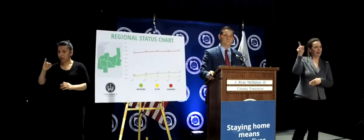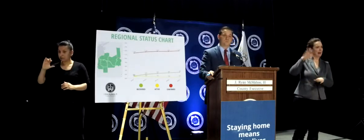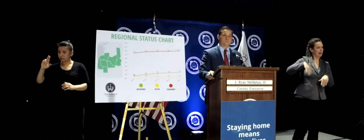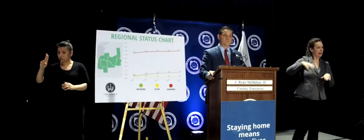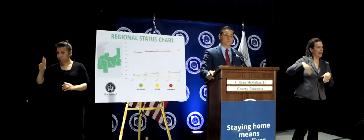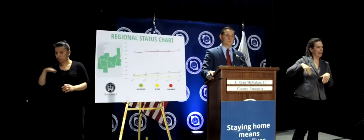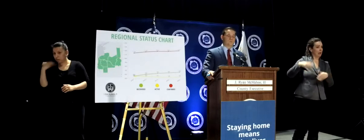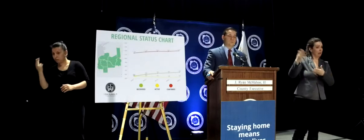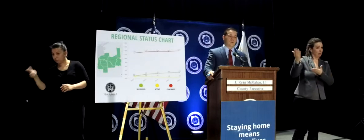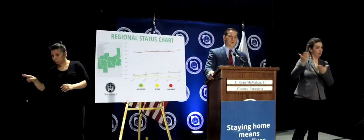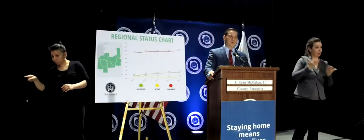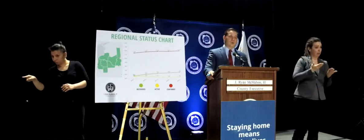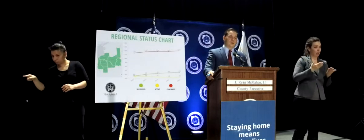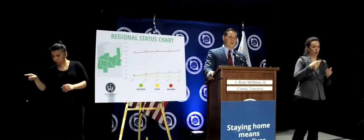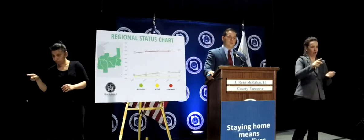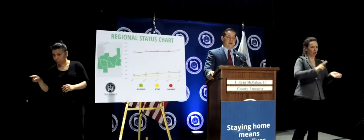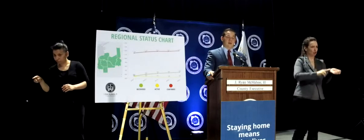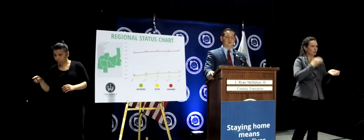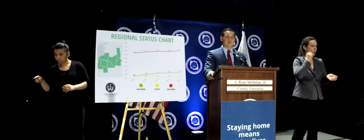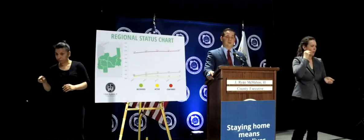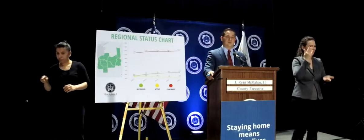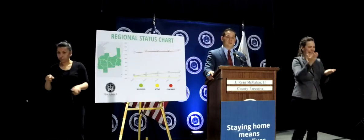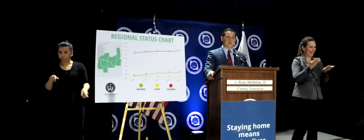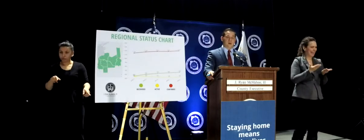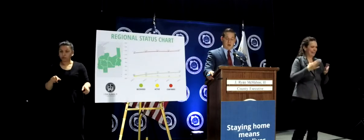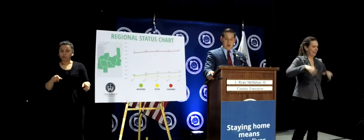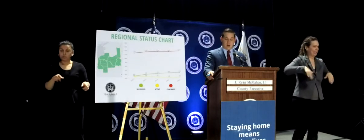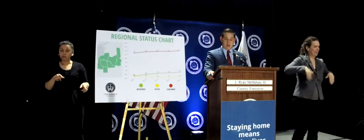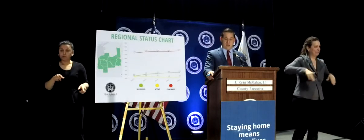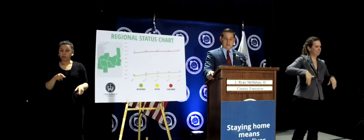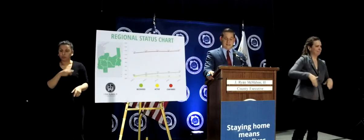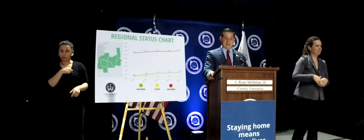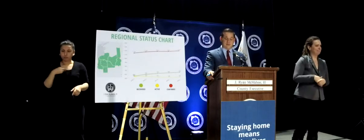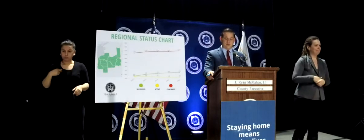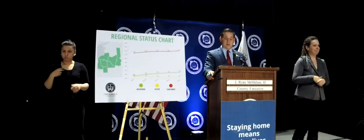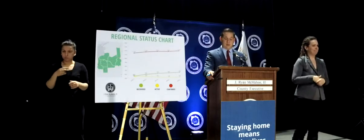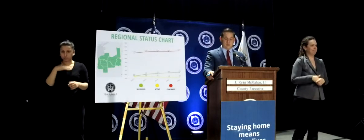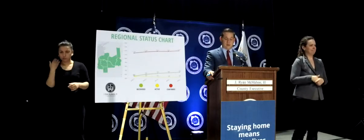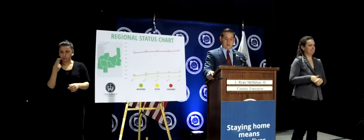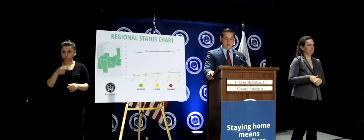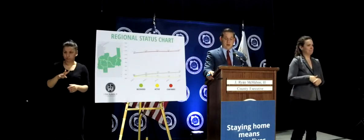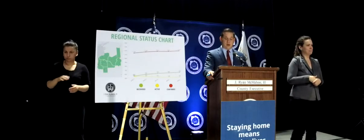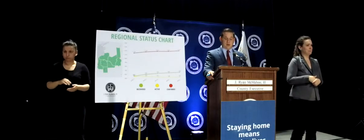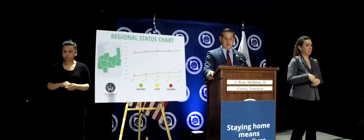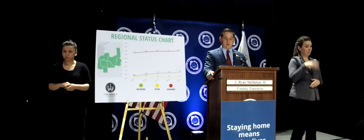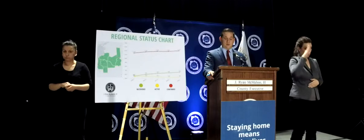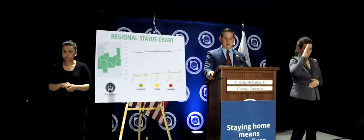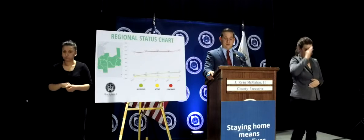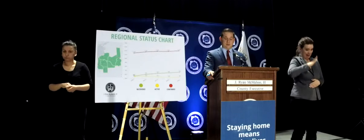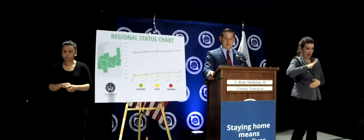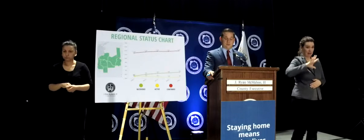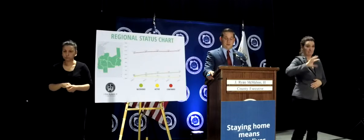this latest death? The man in his 50s, he had significant